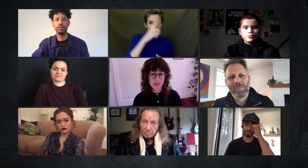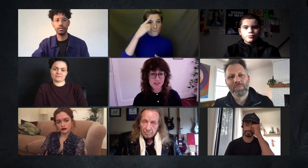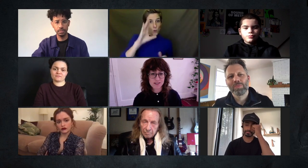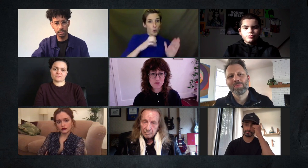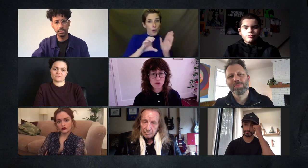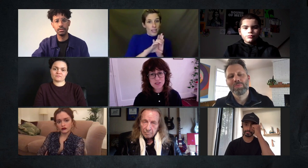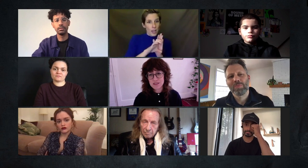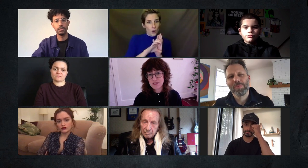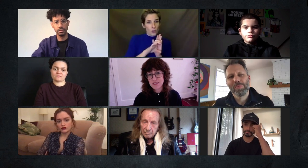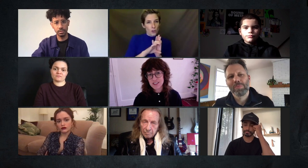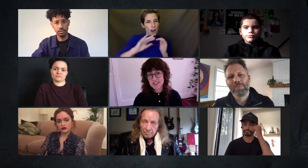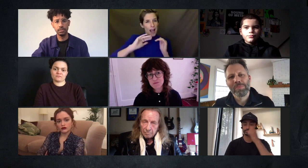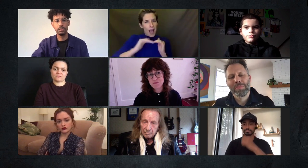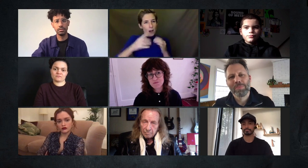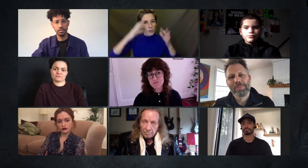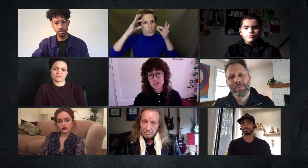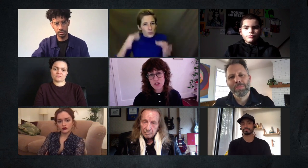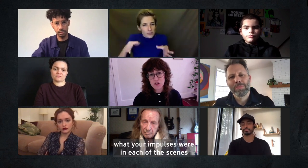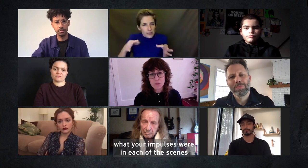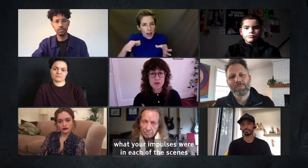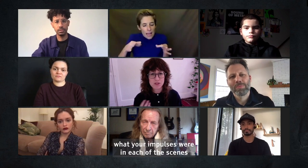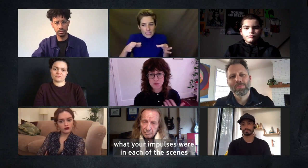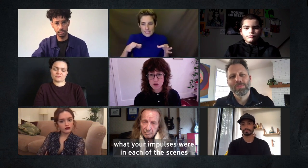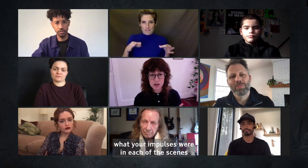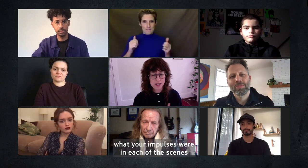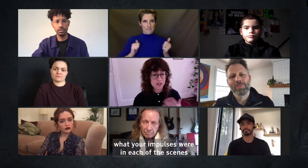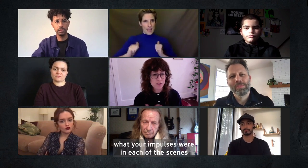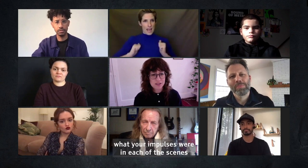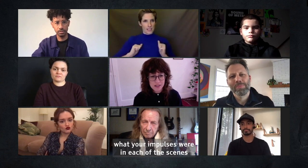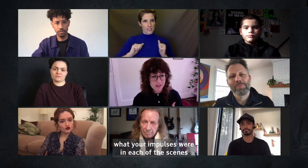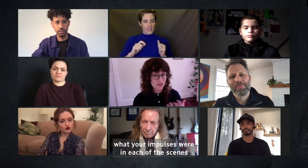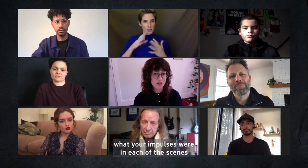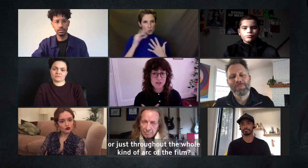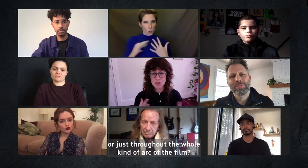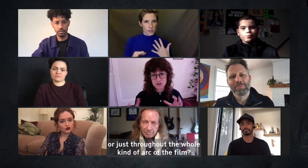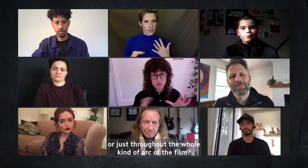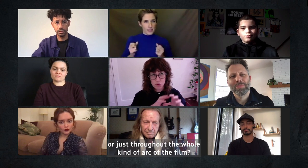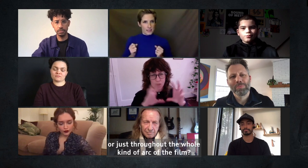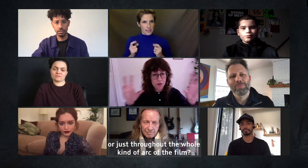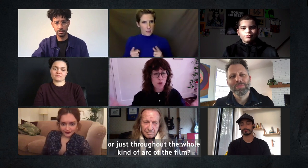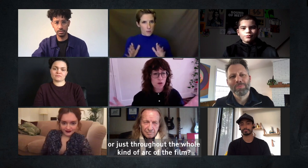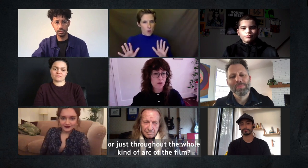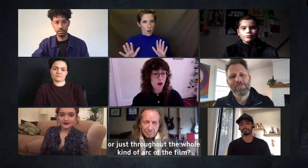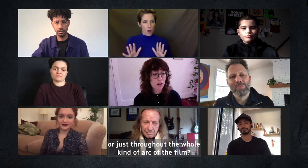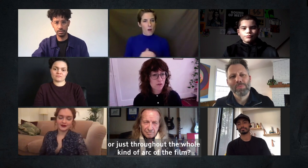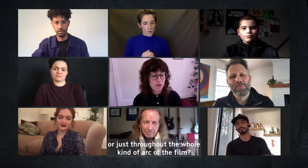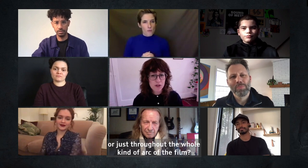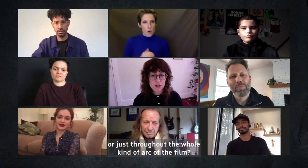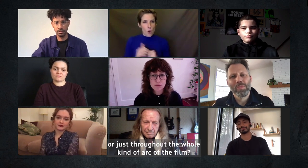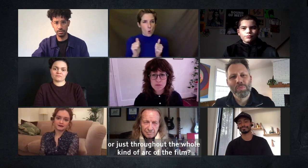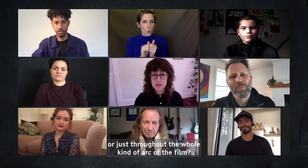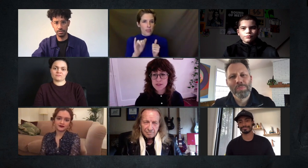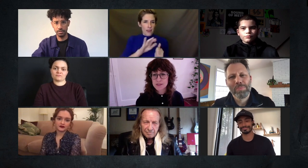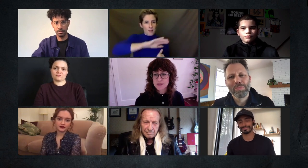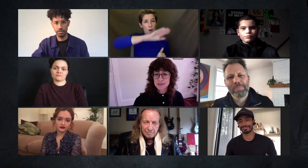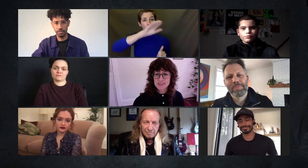making, and what was what your impulses were in each of the scenes, or just throughout the whole kind of arc of the